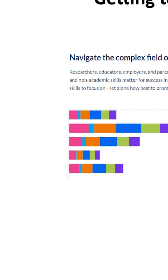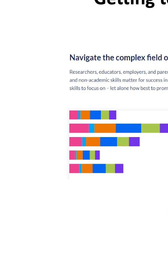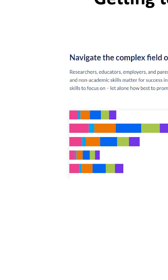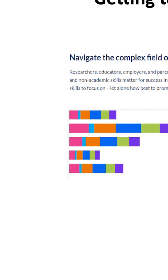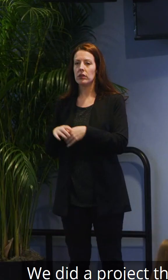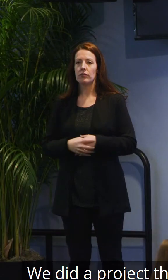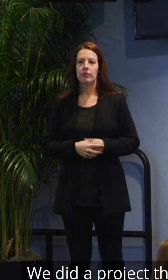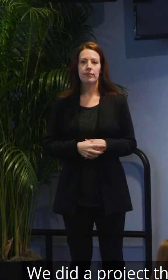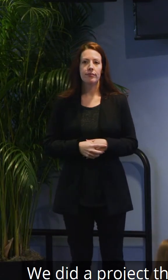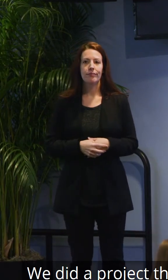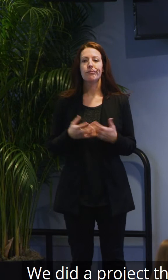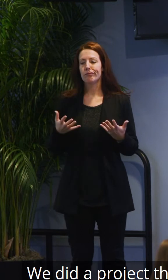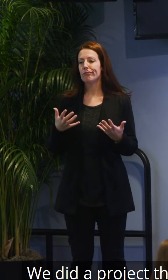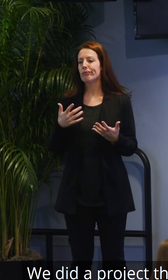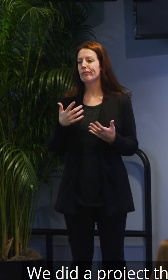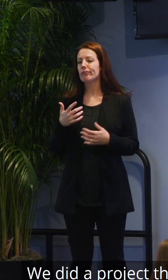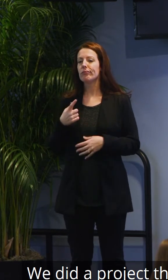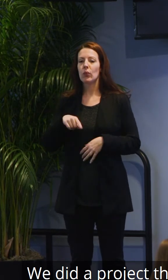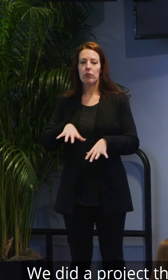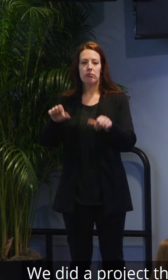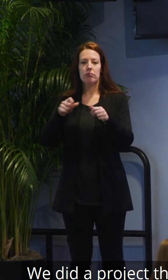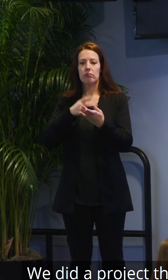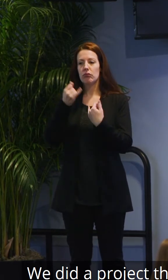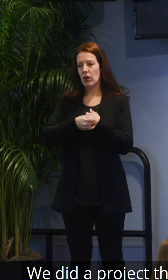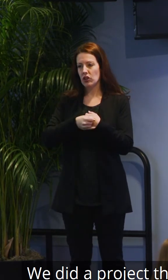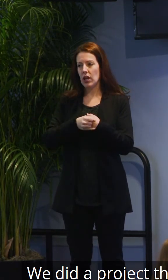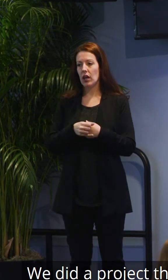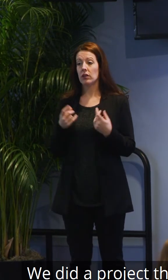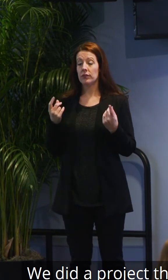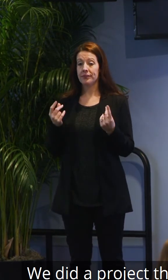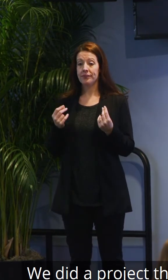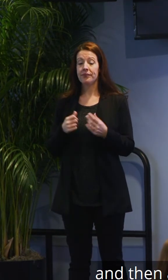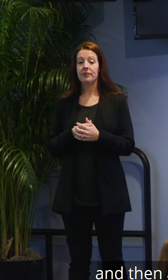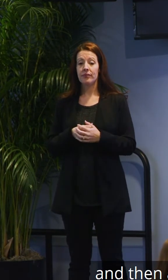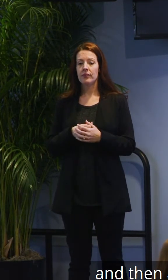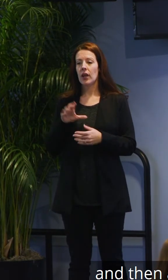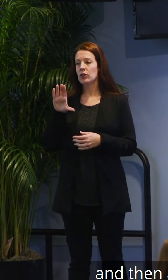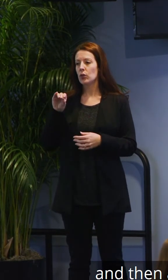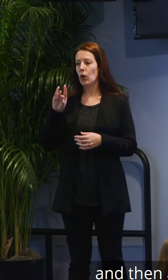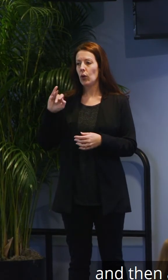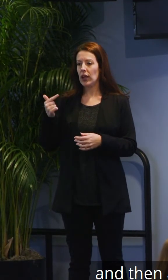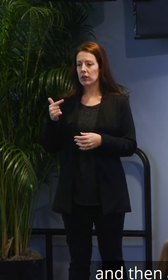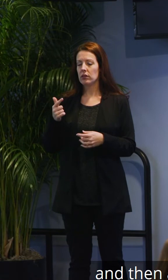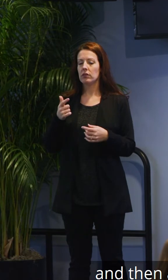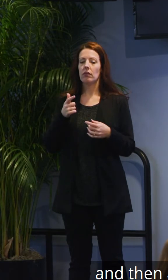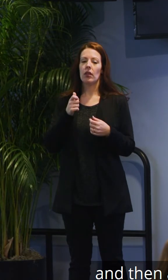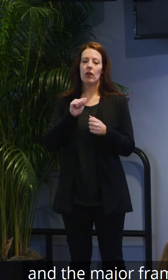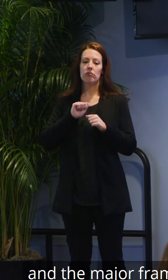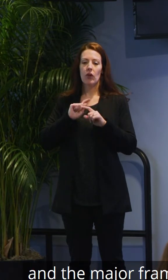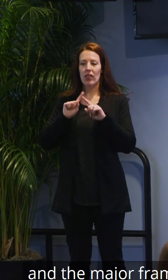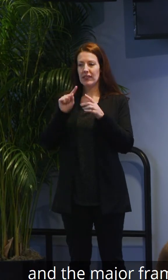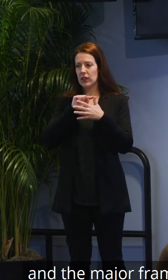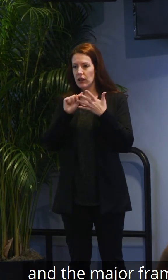field. We did a project that actually took on the task of coding and then aligning all of the